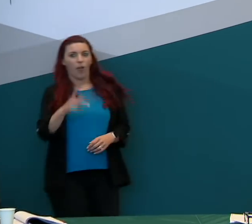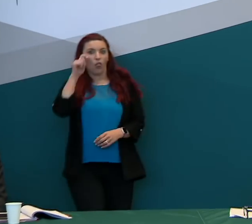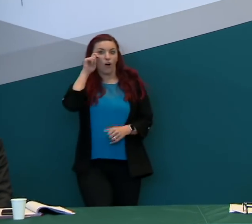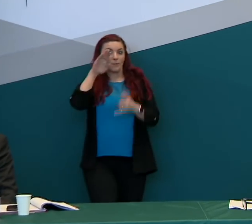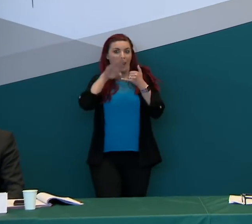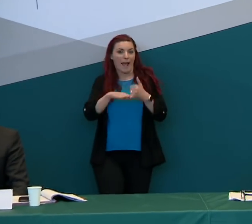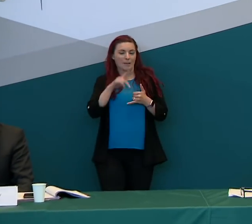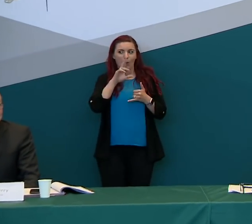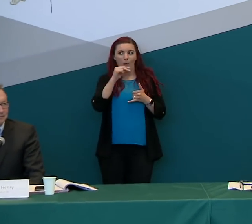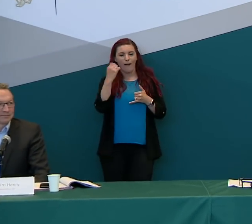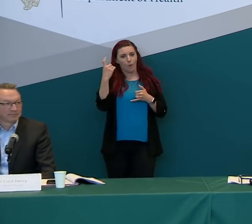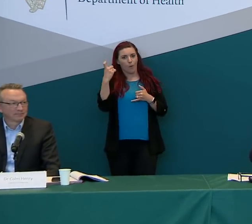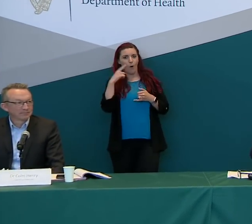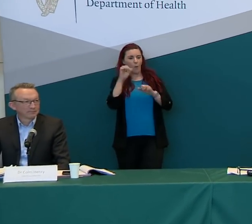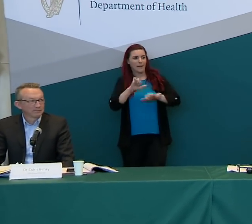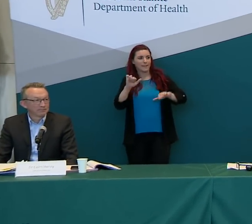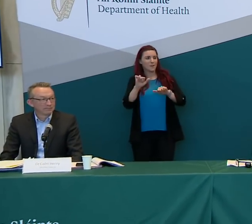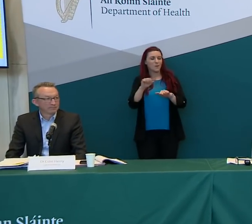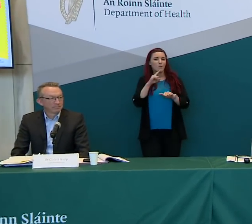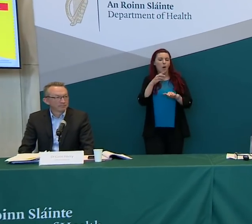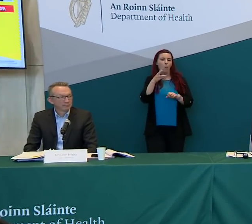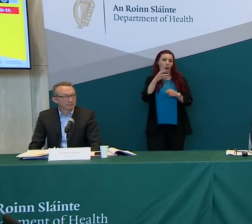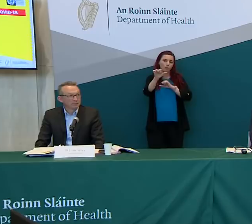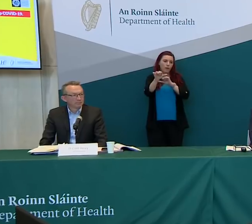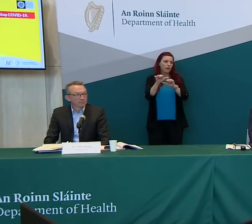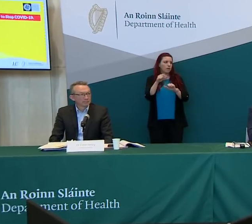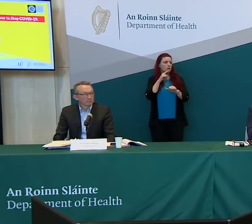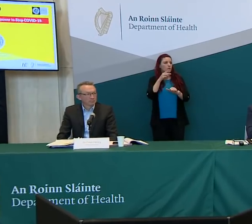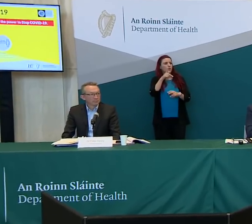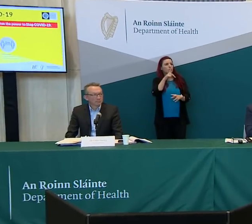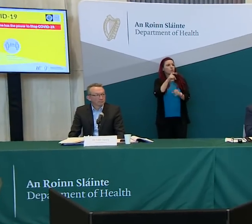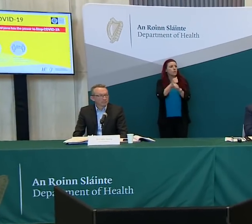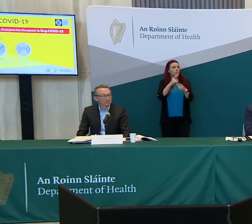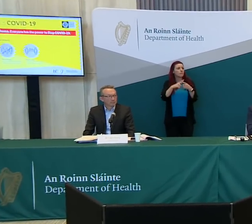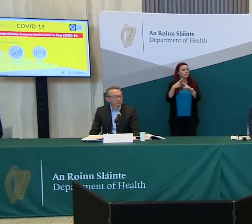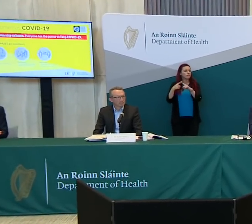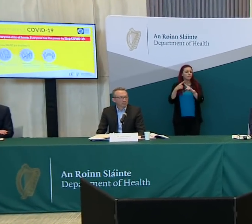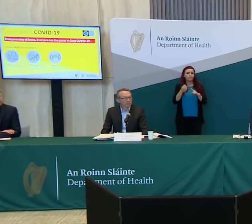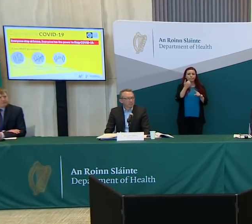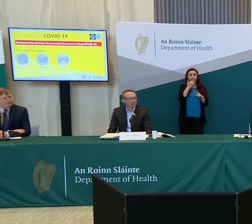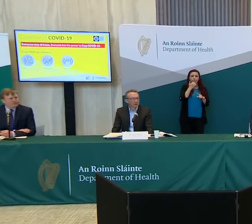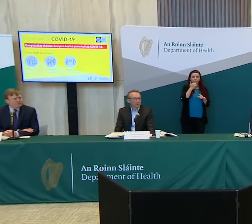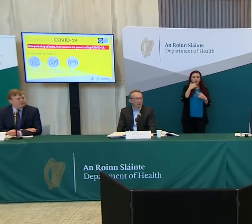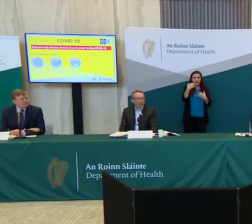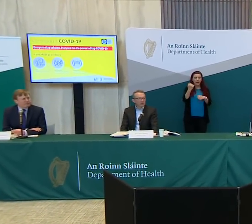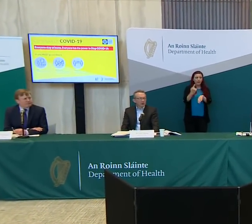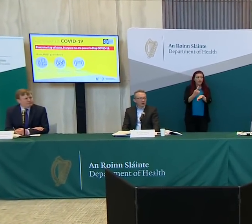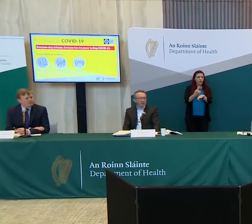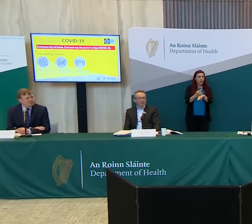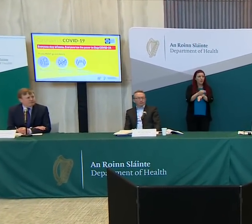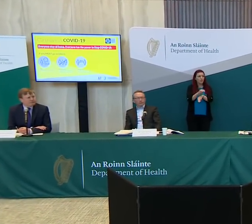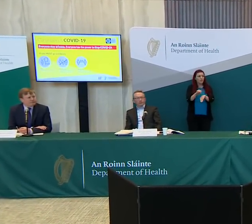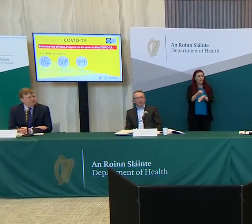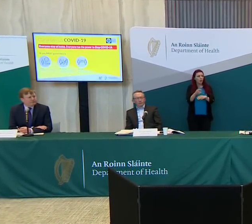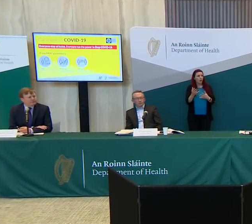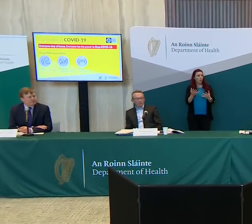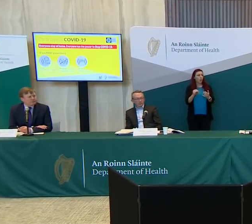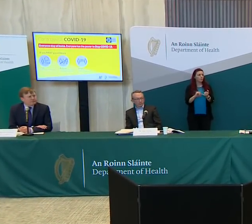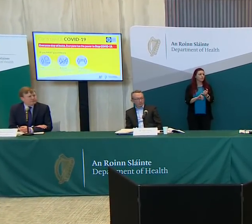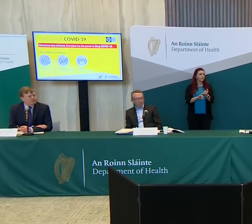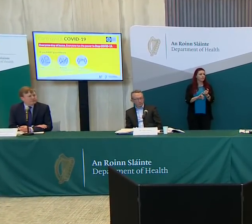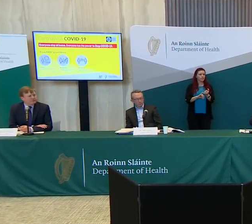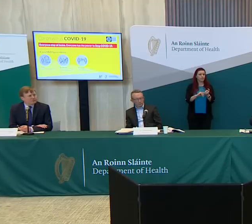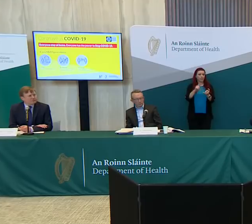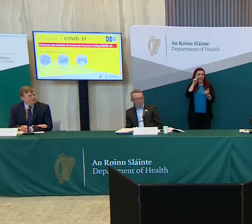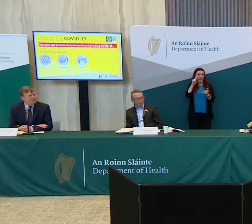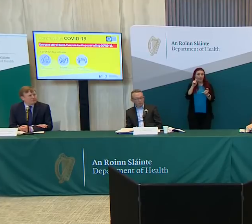a note of caution struck last night around the figure of 43% of people thinking they were beyond the worst of the pandemic.